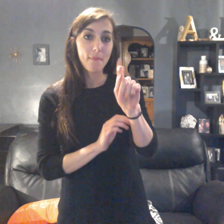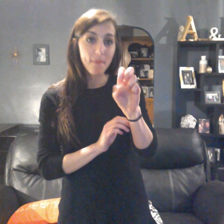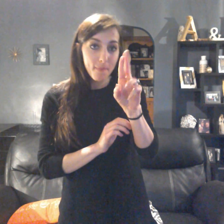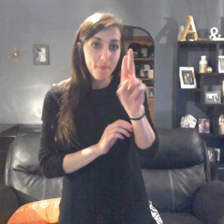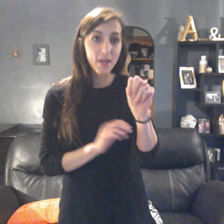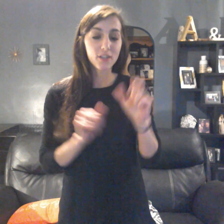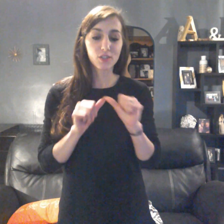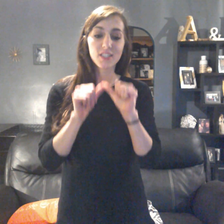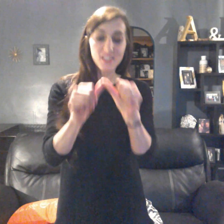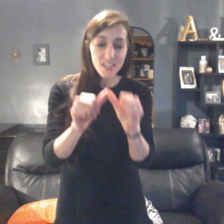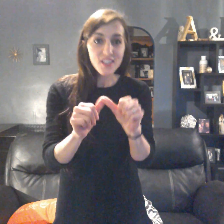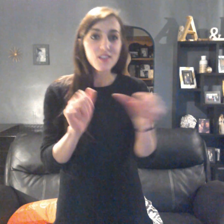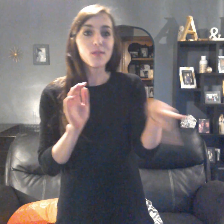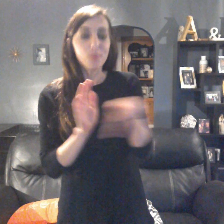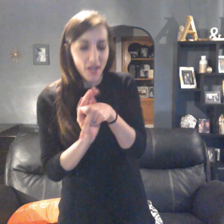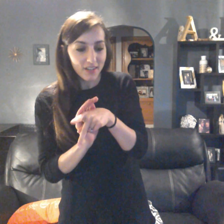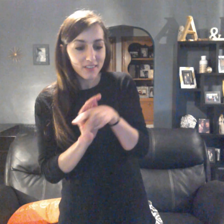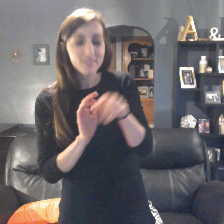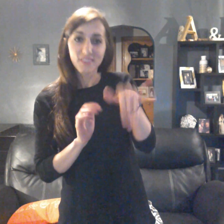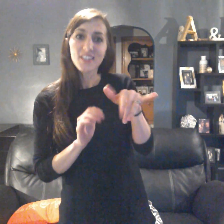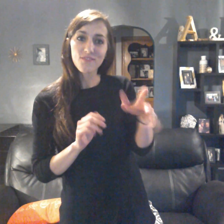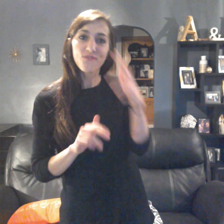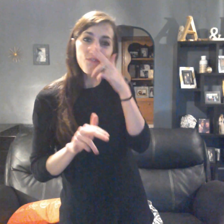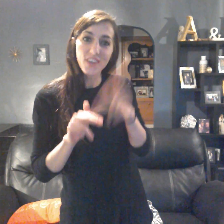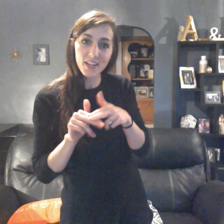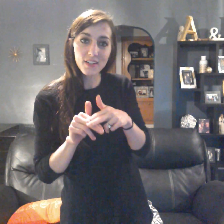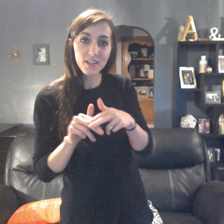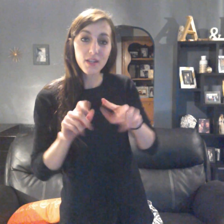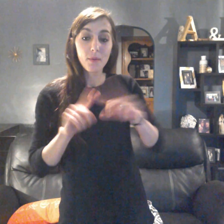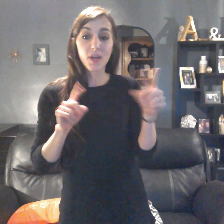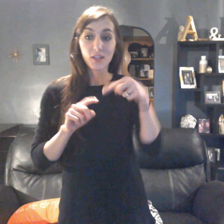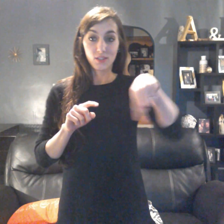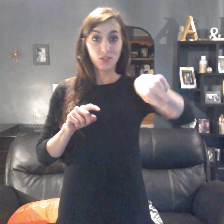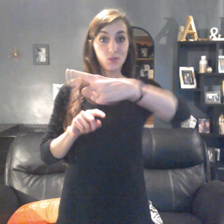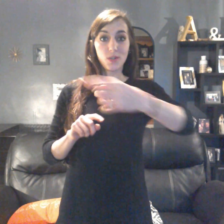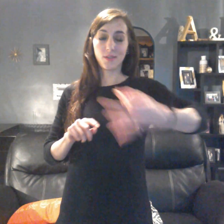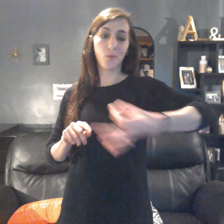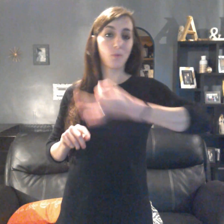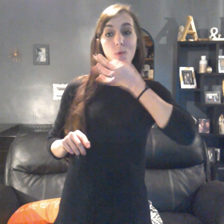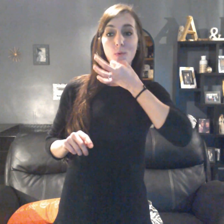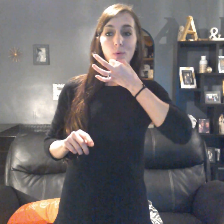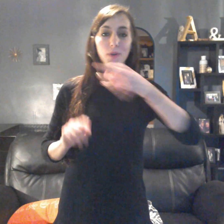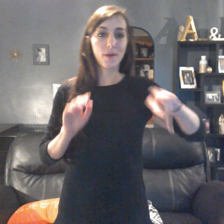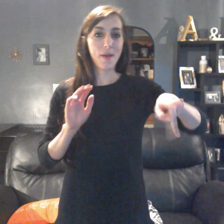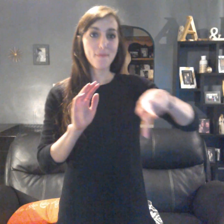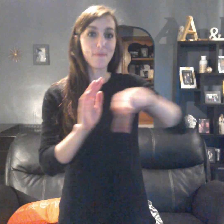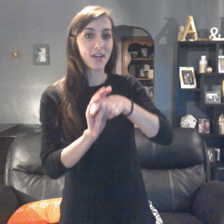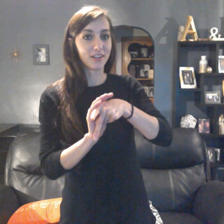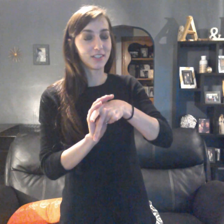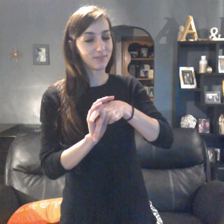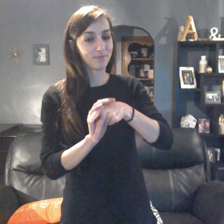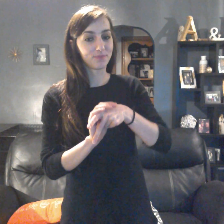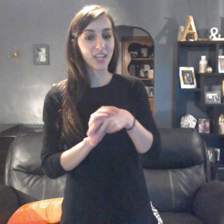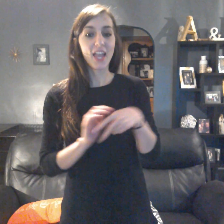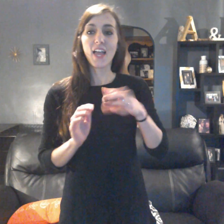But patterning is something that you people are experts with by now. And I know we like to make patterns, and you like